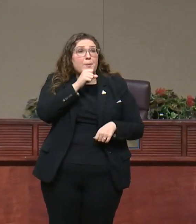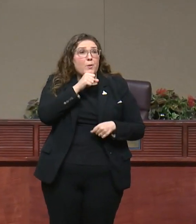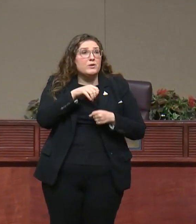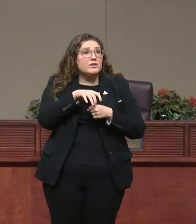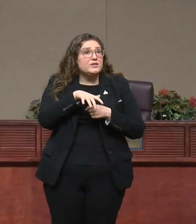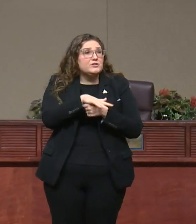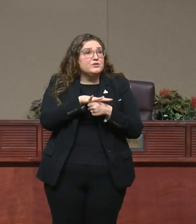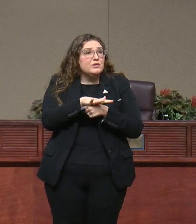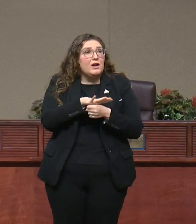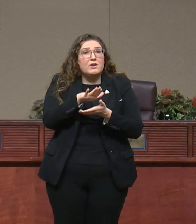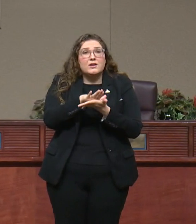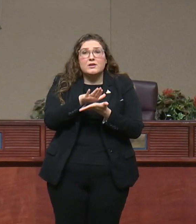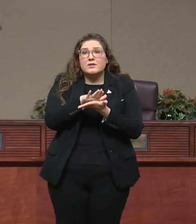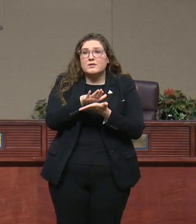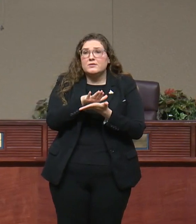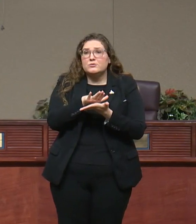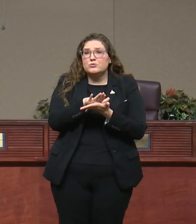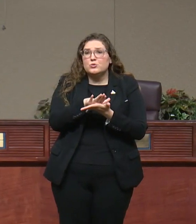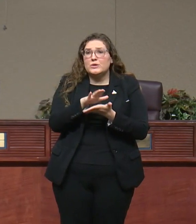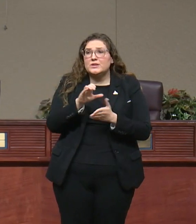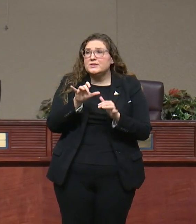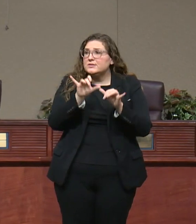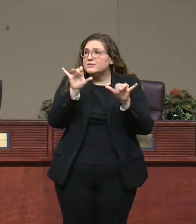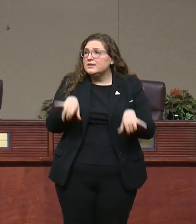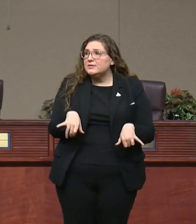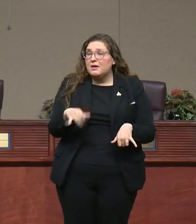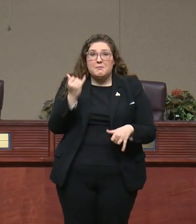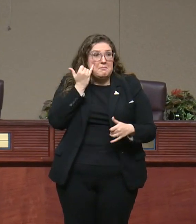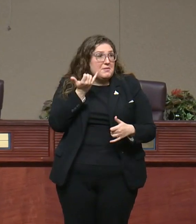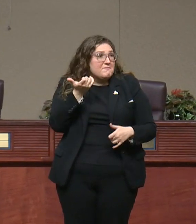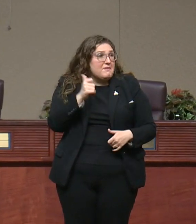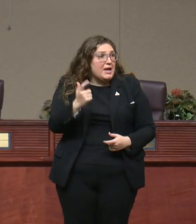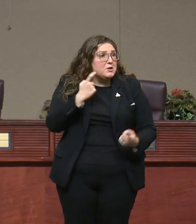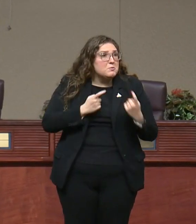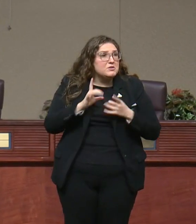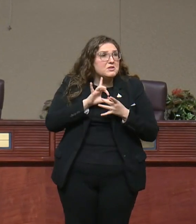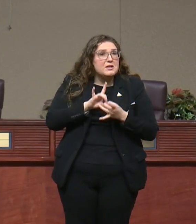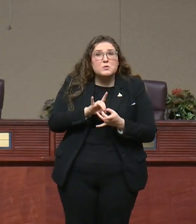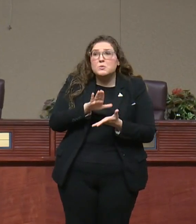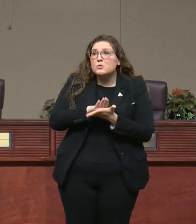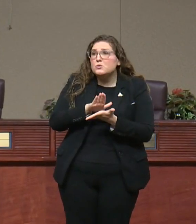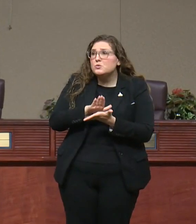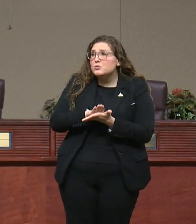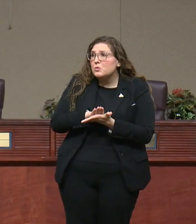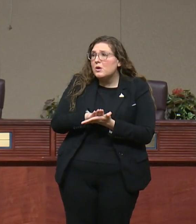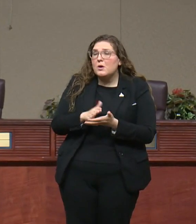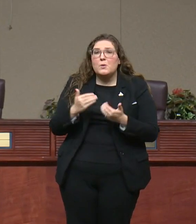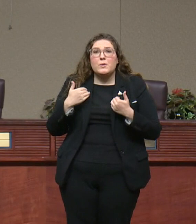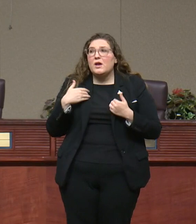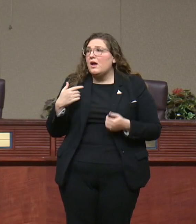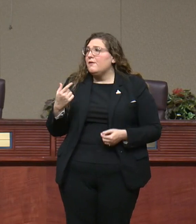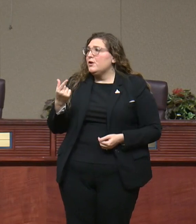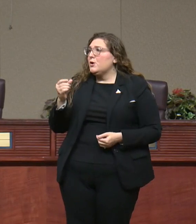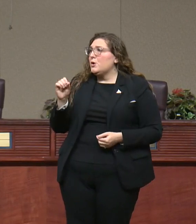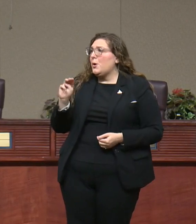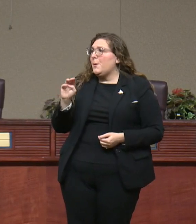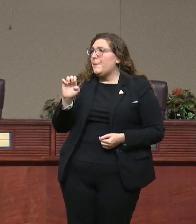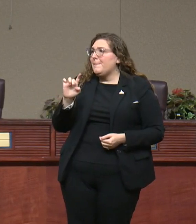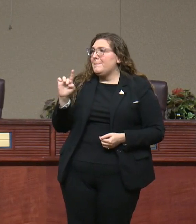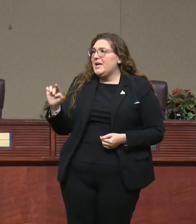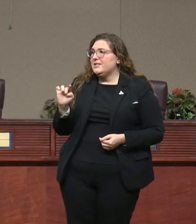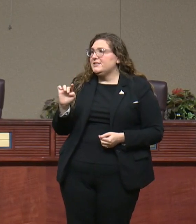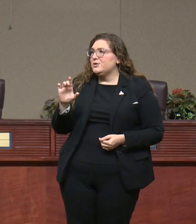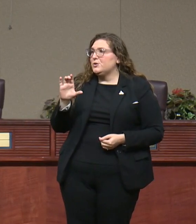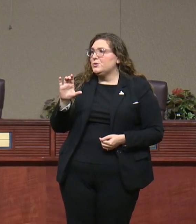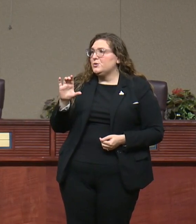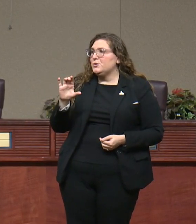the school district, we also have Commissioners Gomez Cordero and Commissioner